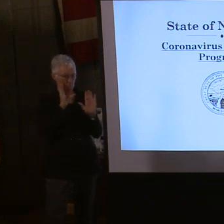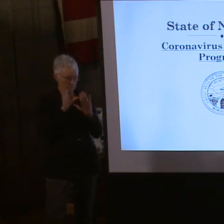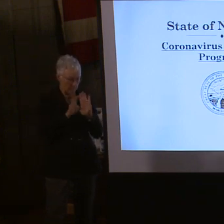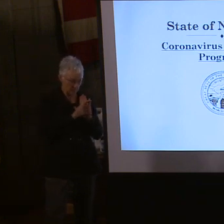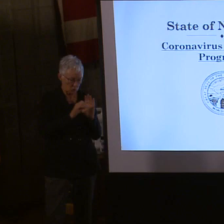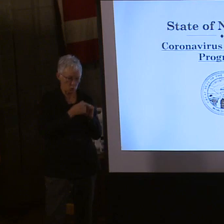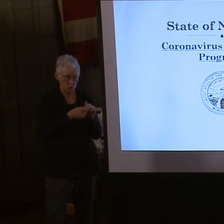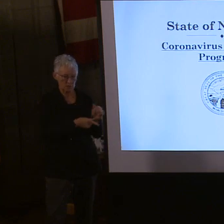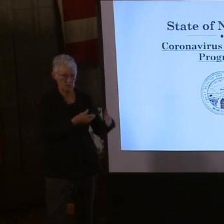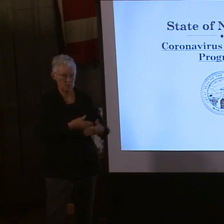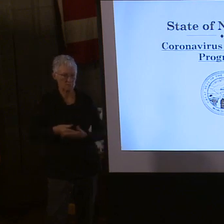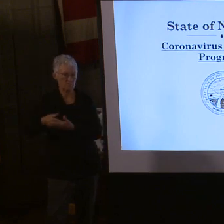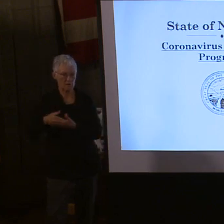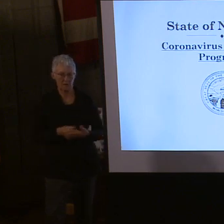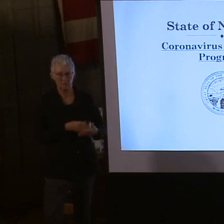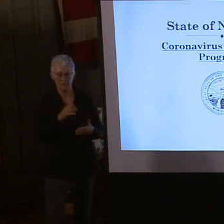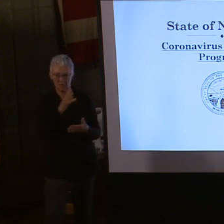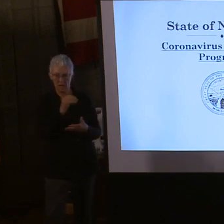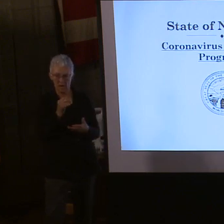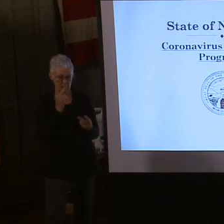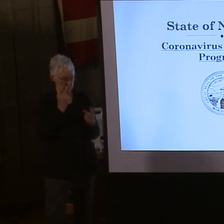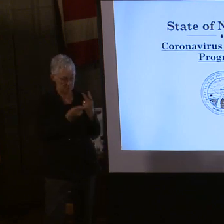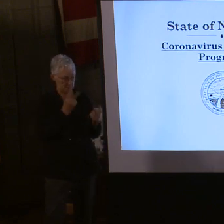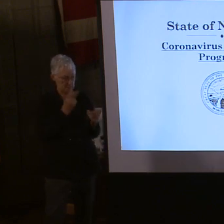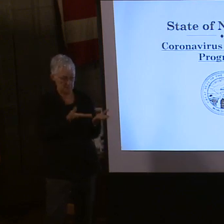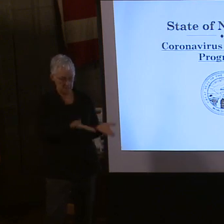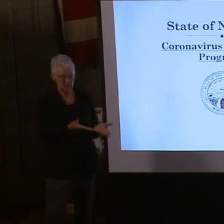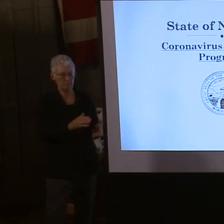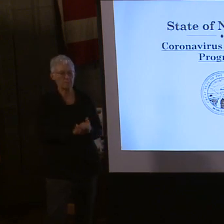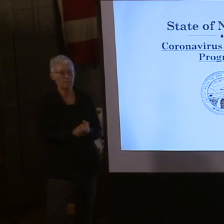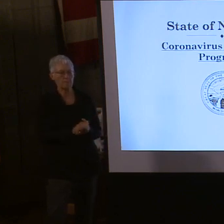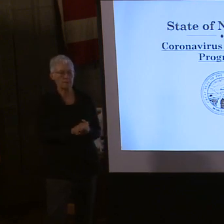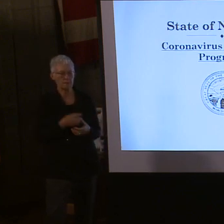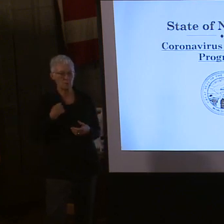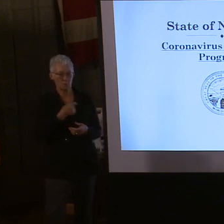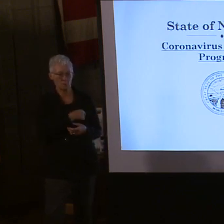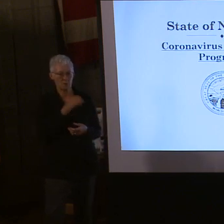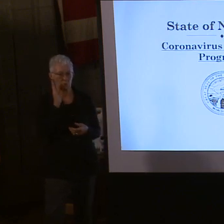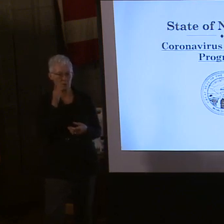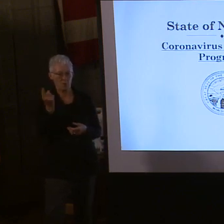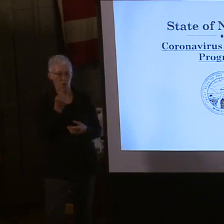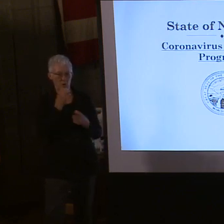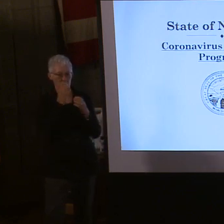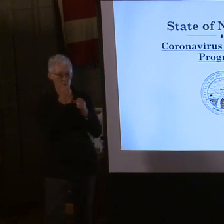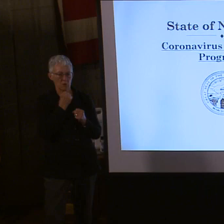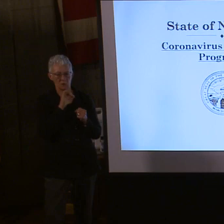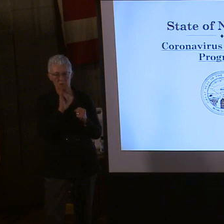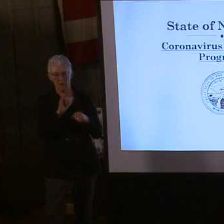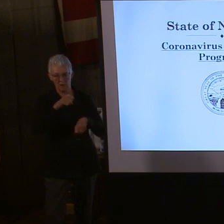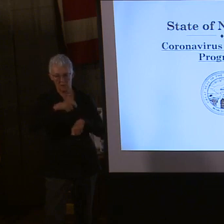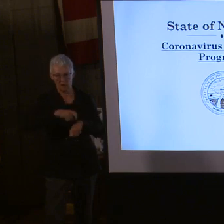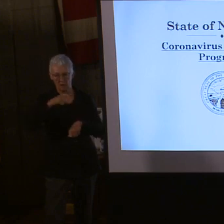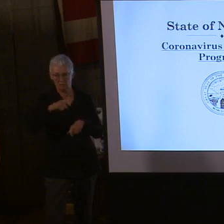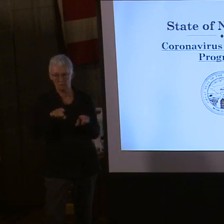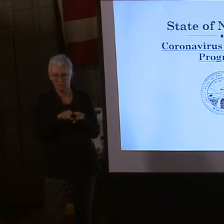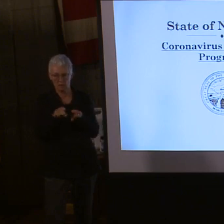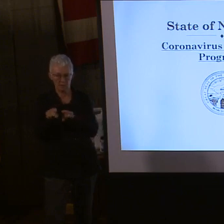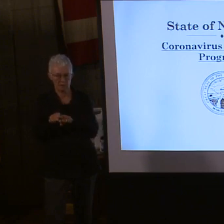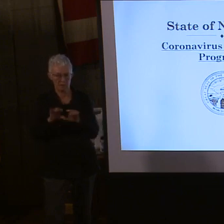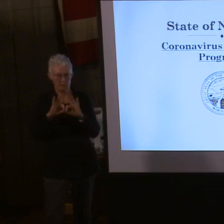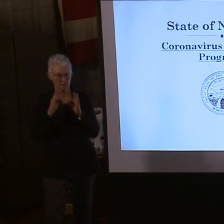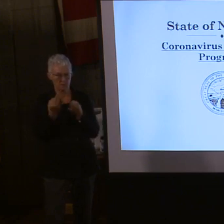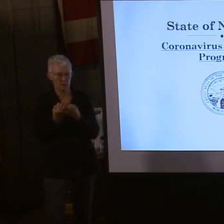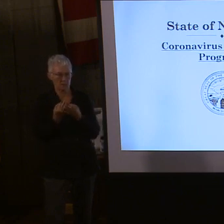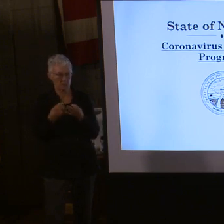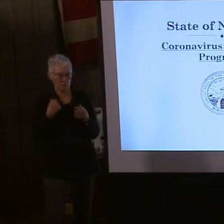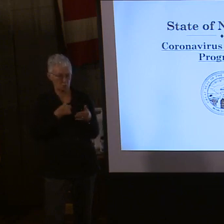in the sweet details that made him, him. We will always treasure that time as a family. As we approach Liam's 3rd